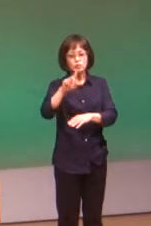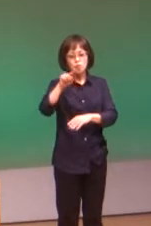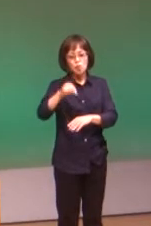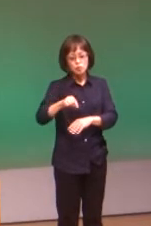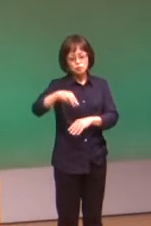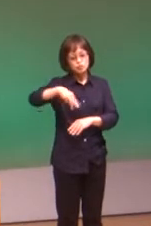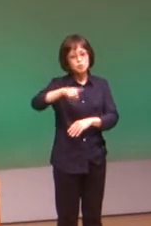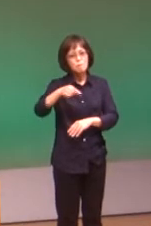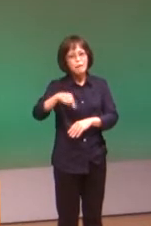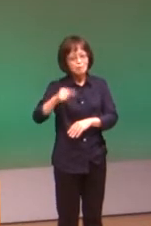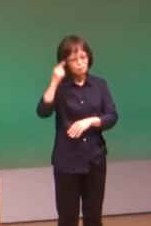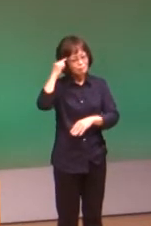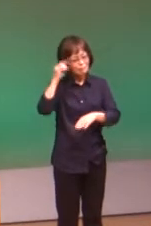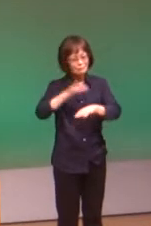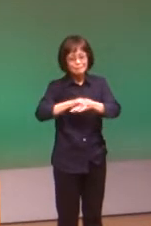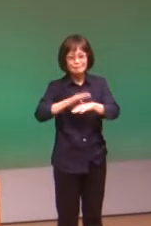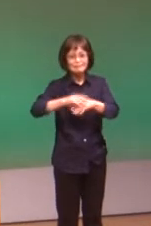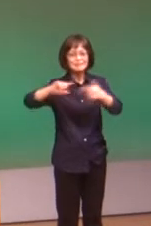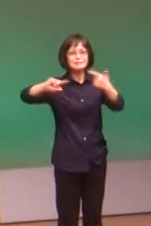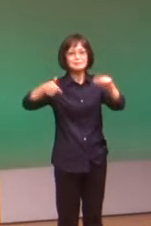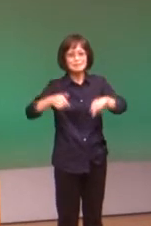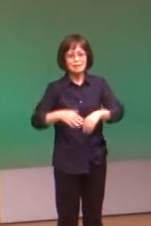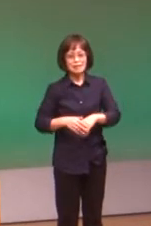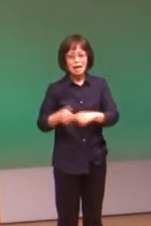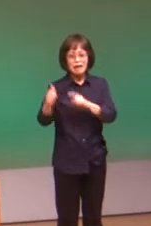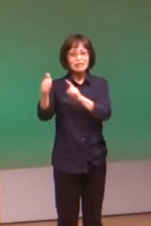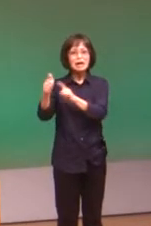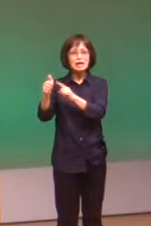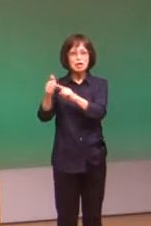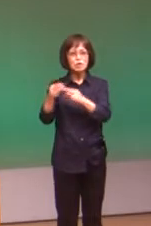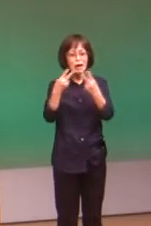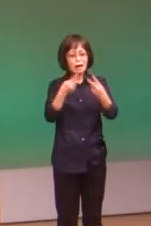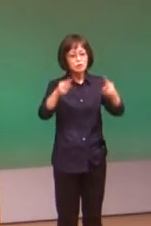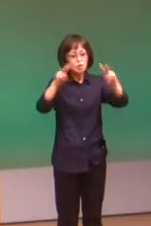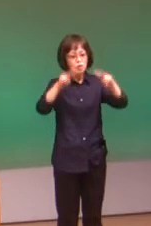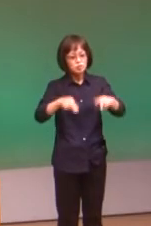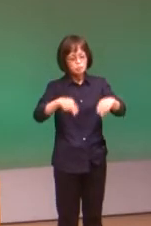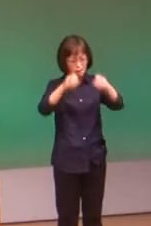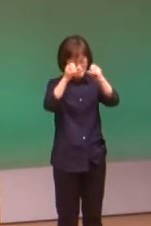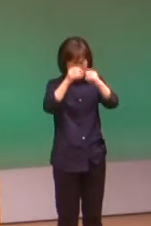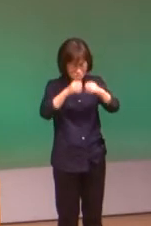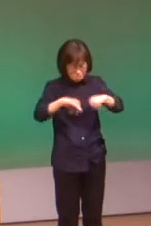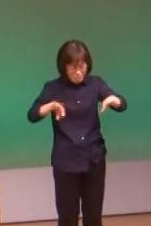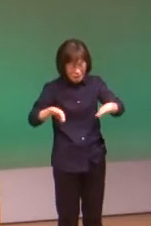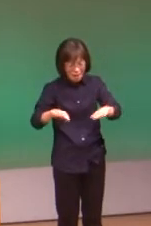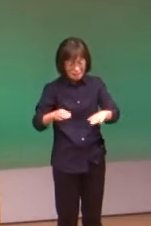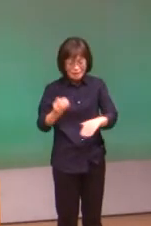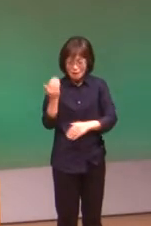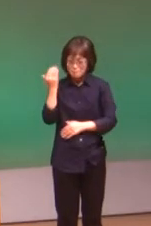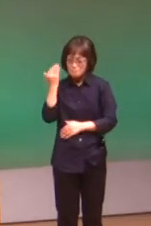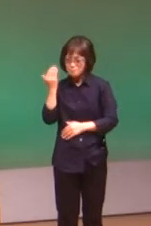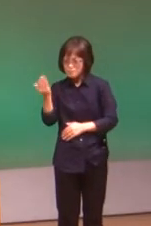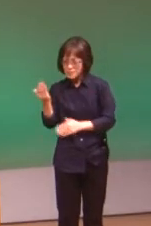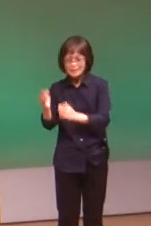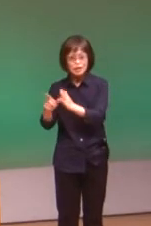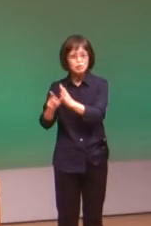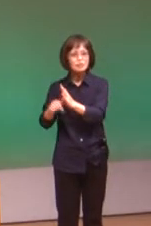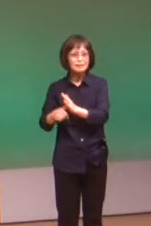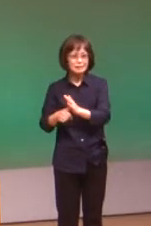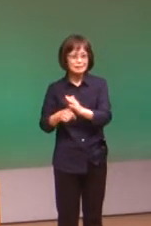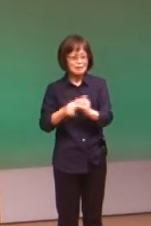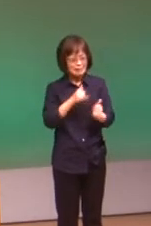who, when he heard of the bombing of Hiroshima, was reported to have said, "This is the greatest